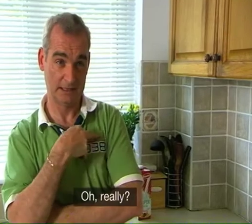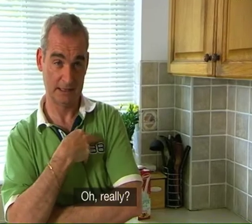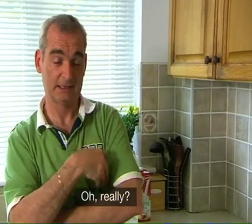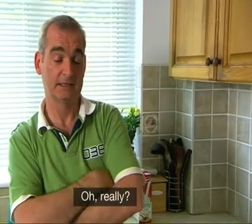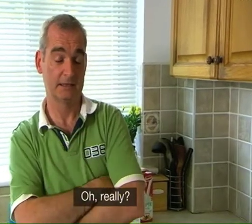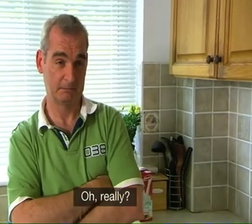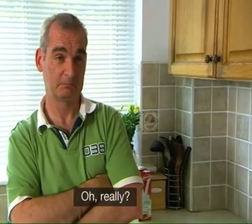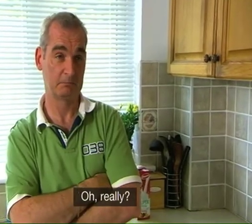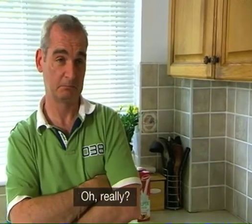Oh, really?